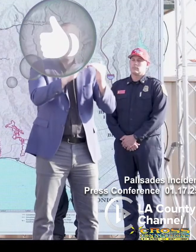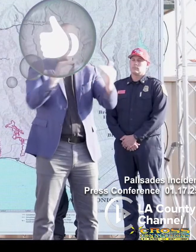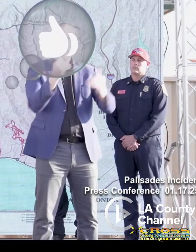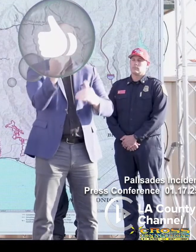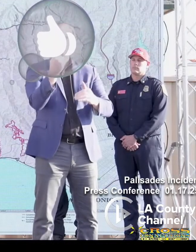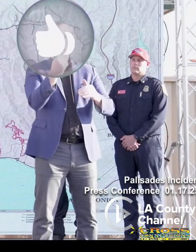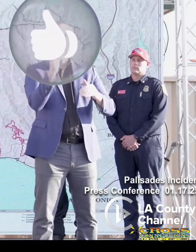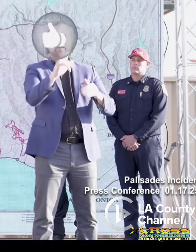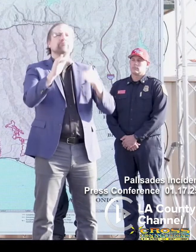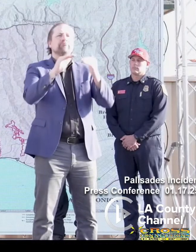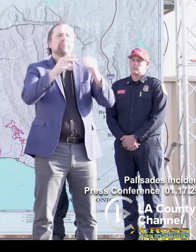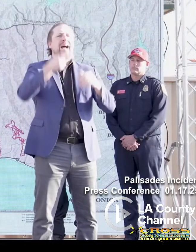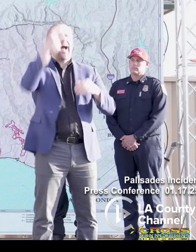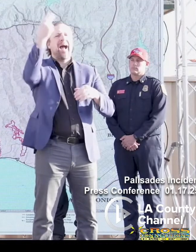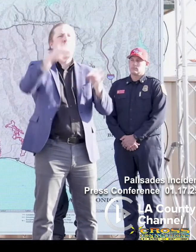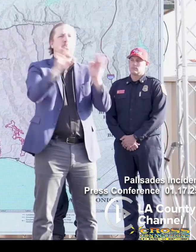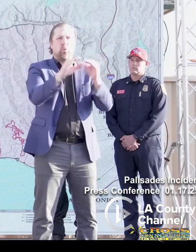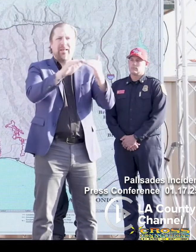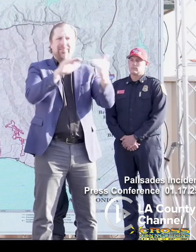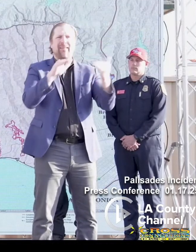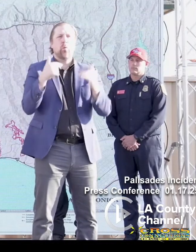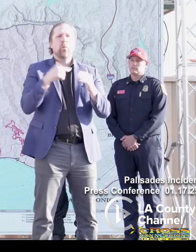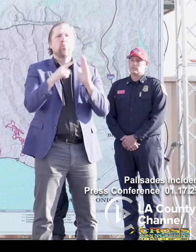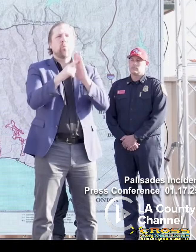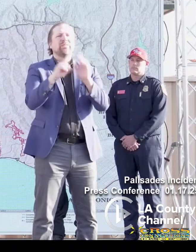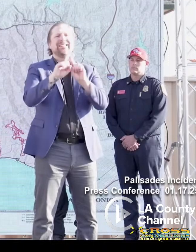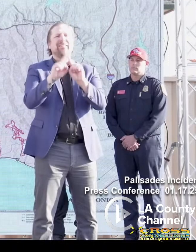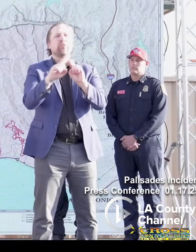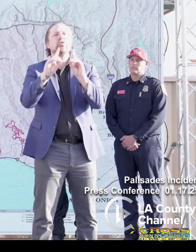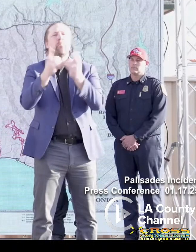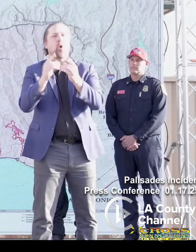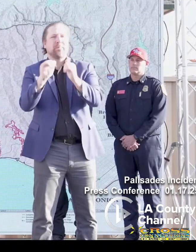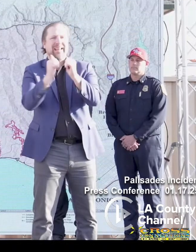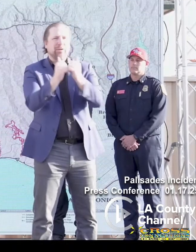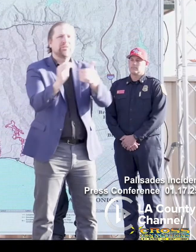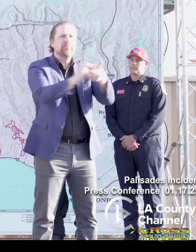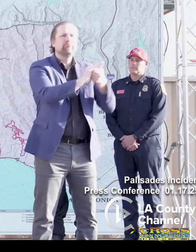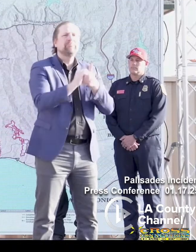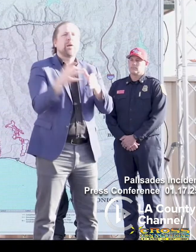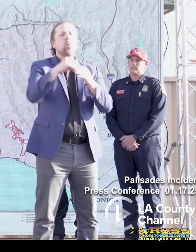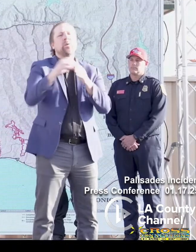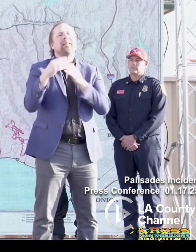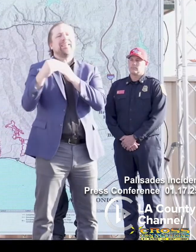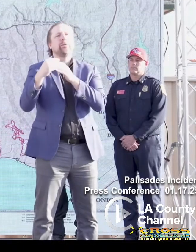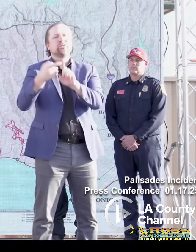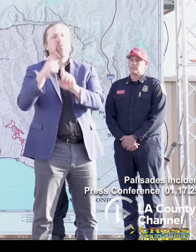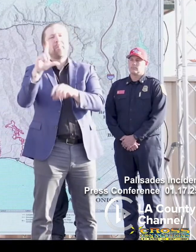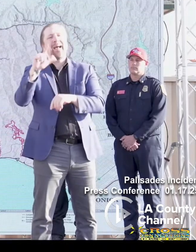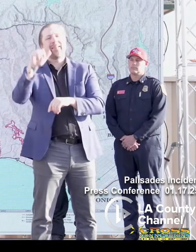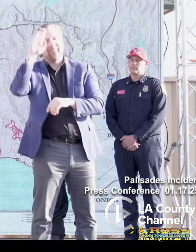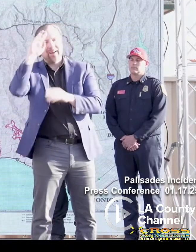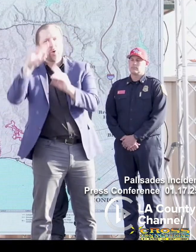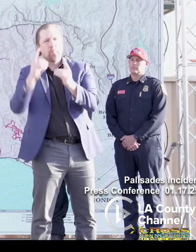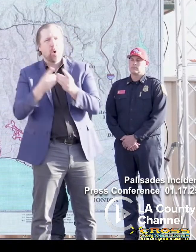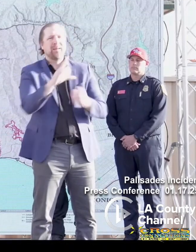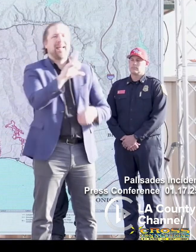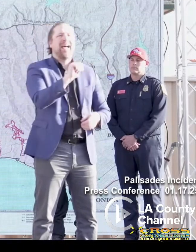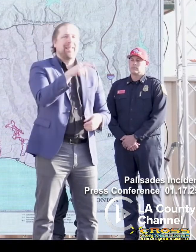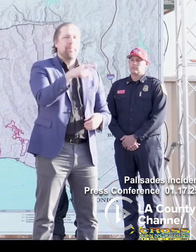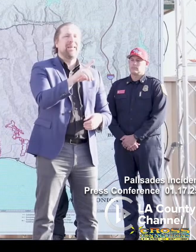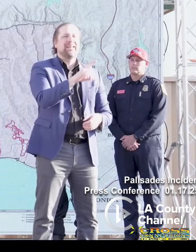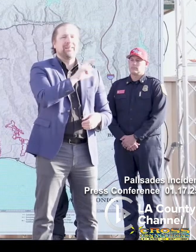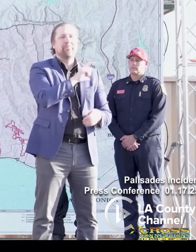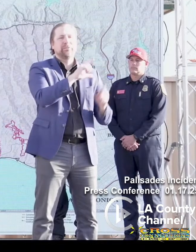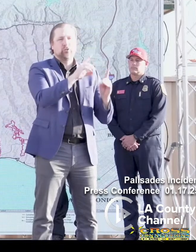with representatives from all city departments and leadership from the Los Angeles Fire Department and the Los Angeles Police Department.